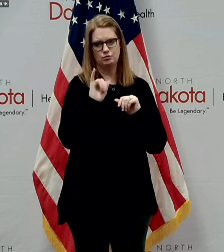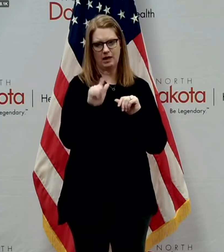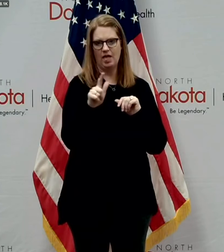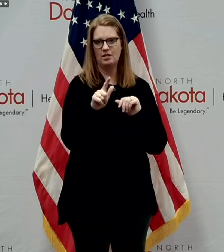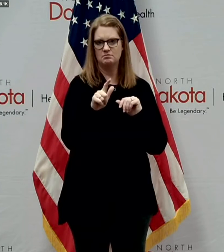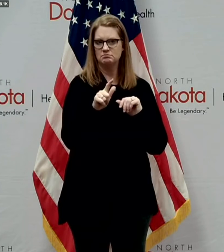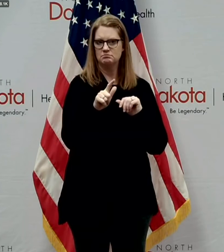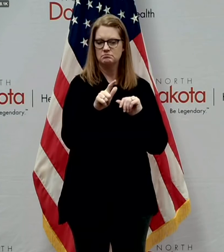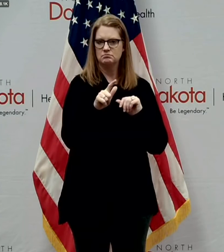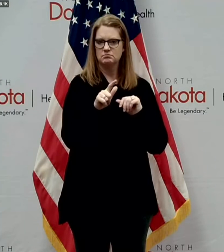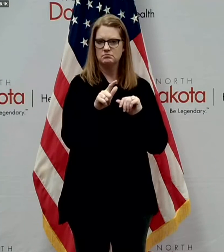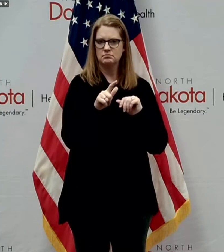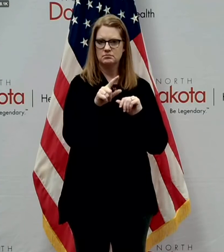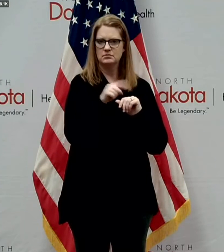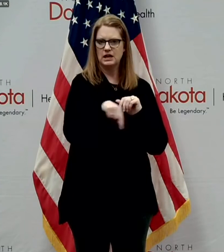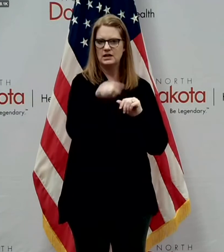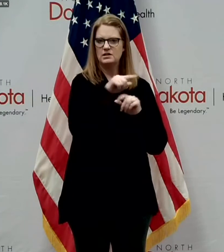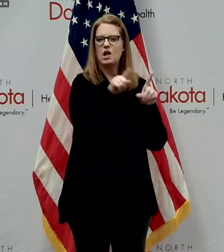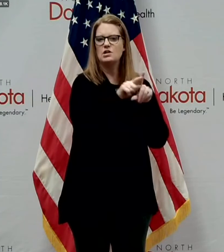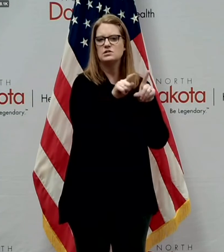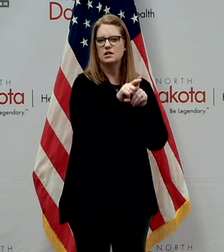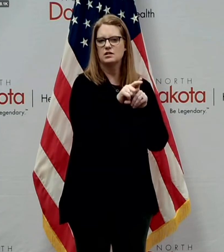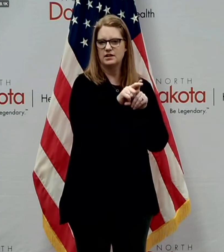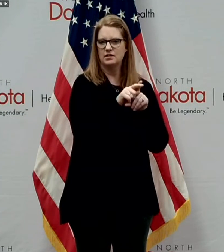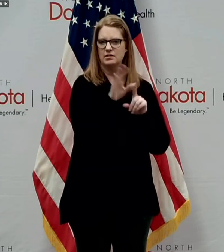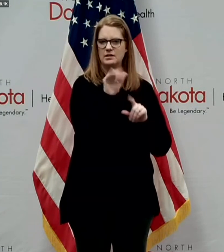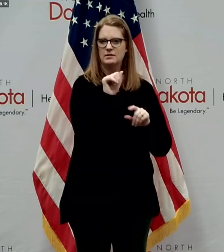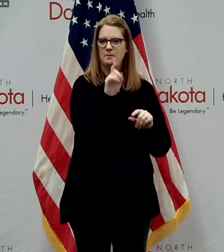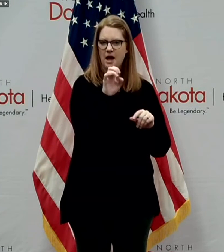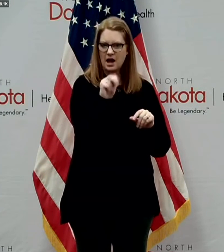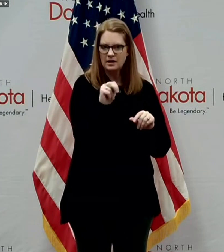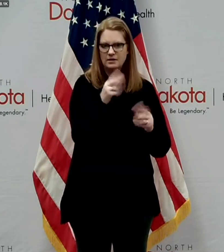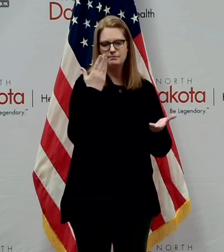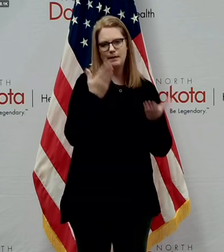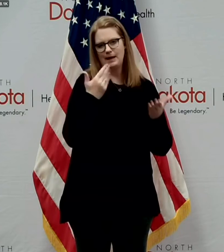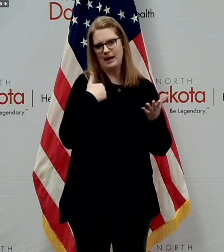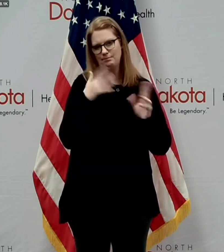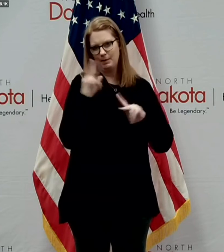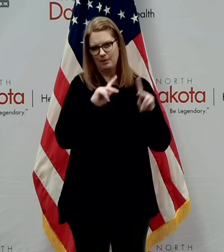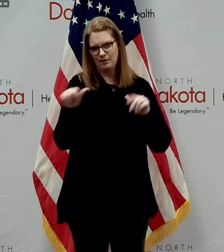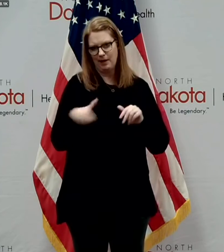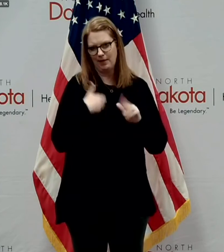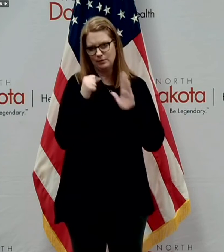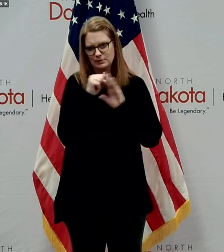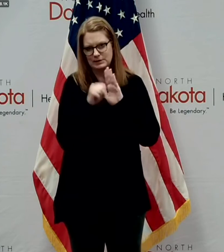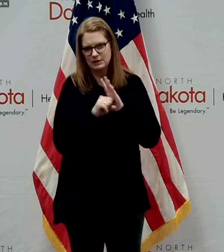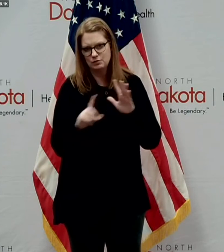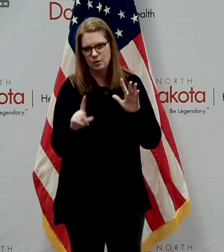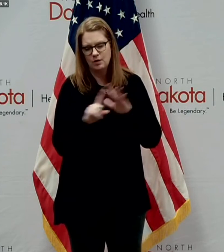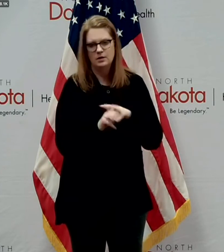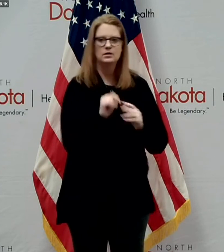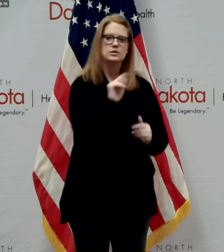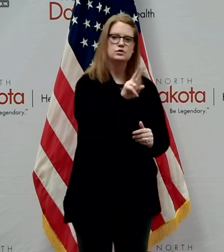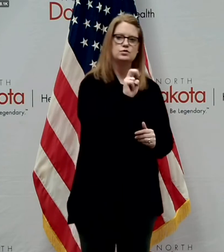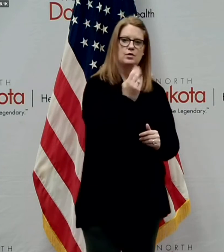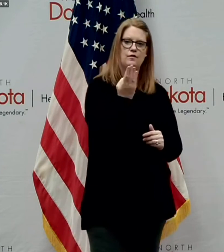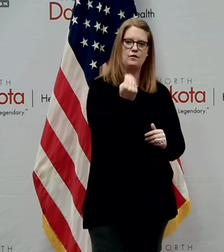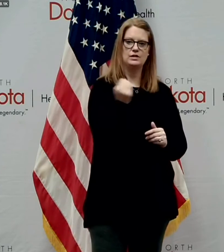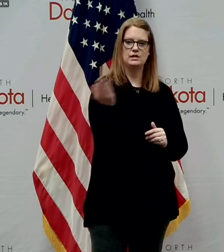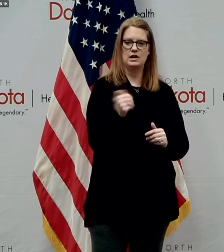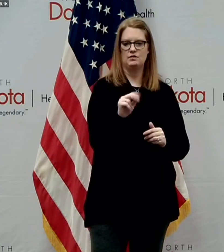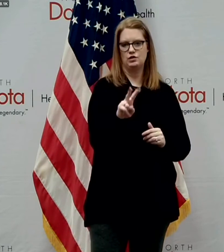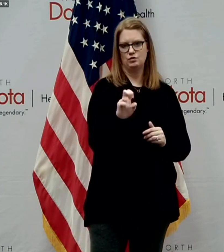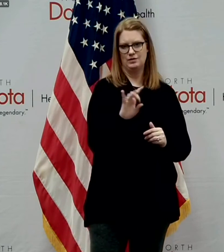getting into the heart of the Bakken up there, and so that's why we may have had folks from different states. We've got 214 of those 282